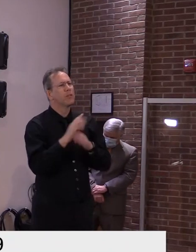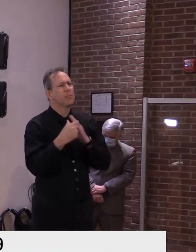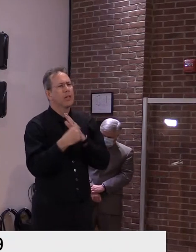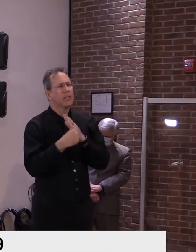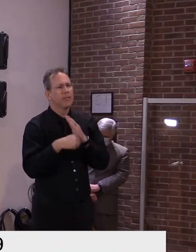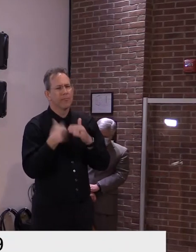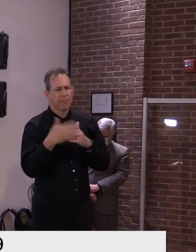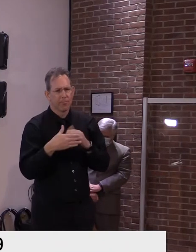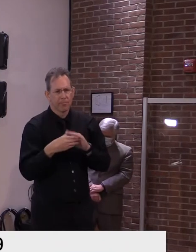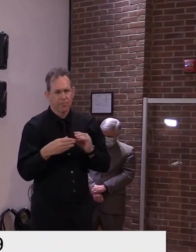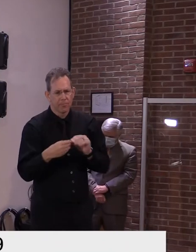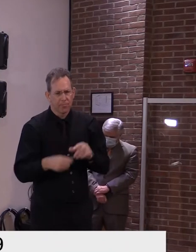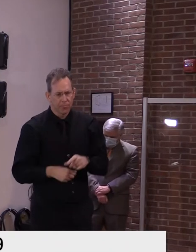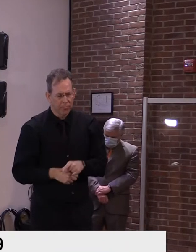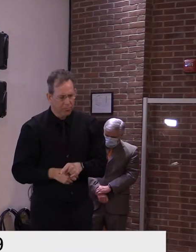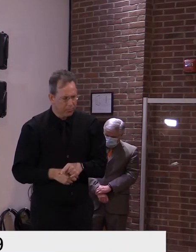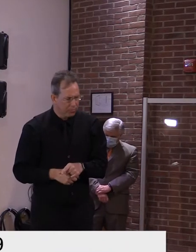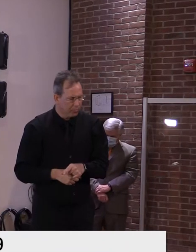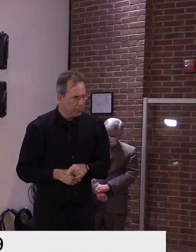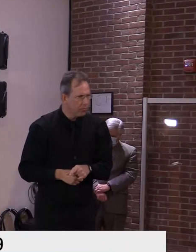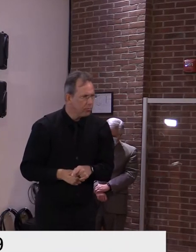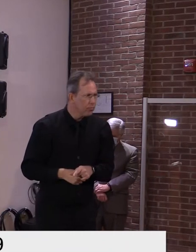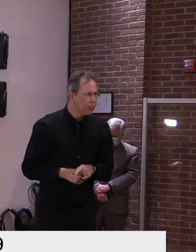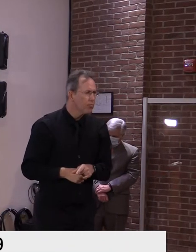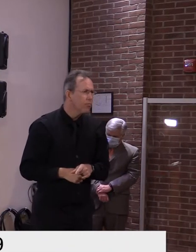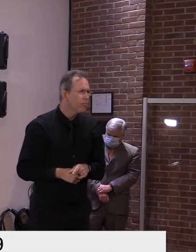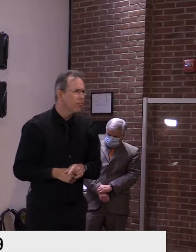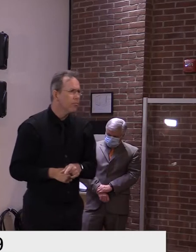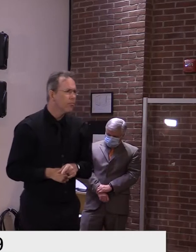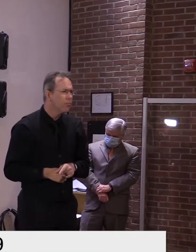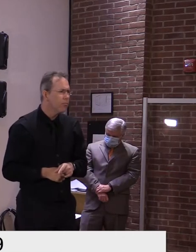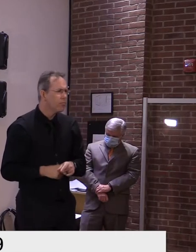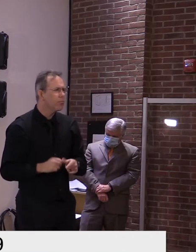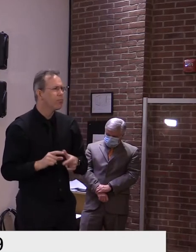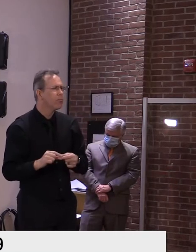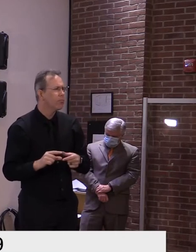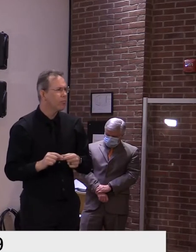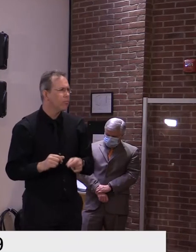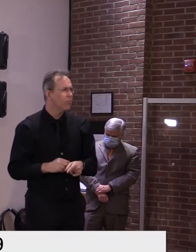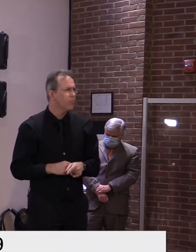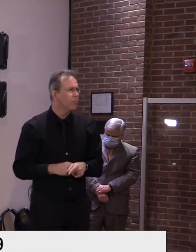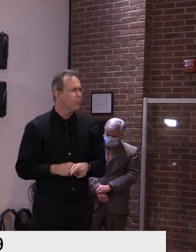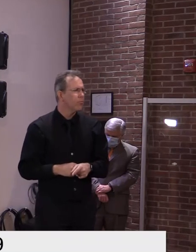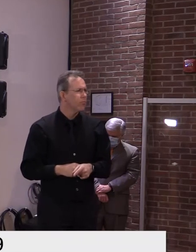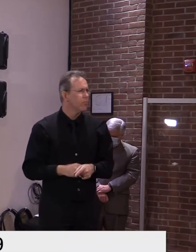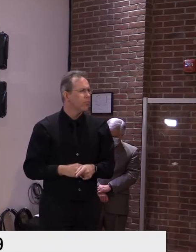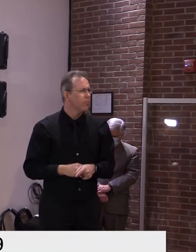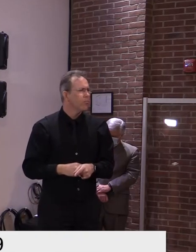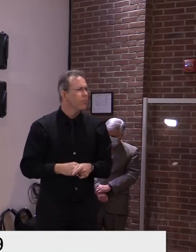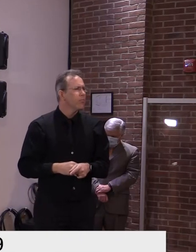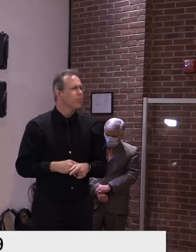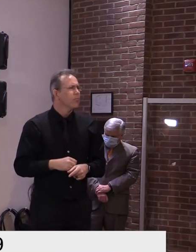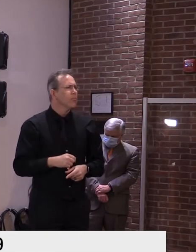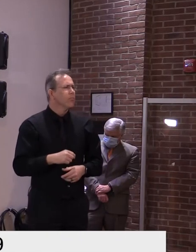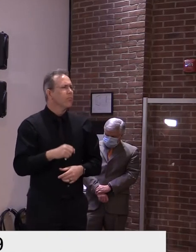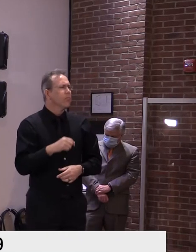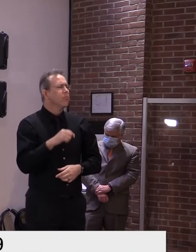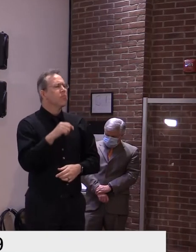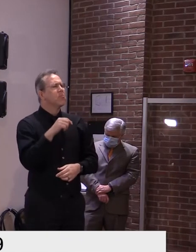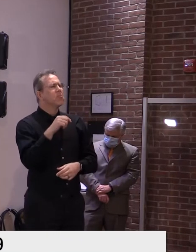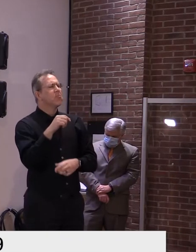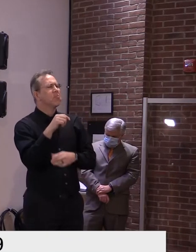Hi, Governor. The unemployment rate came out today, 3.1%, which is very low. But you've mentioned in the past